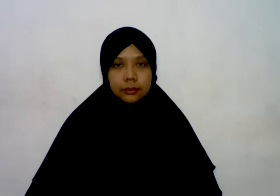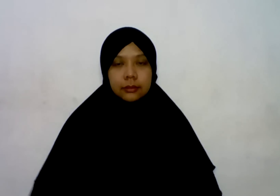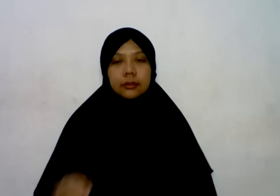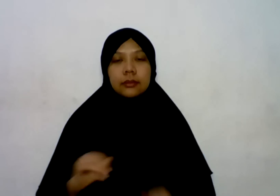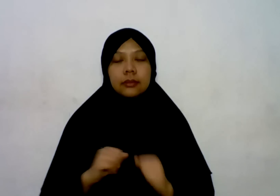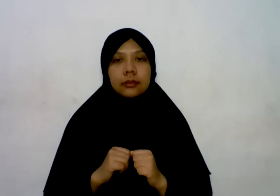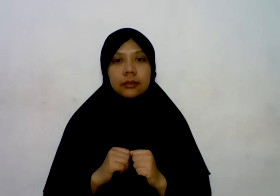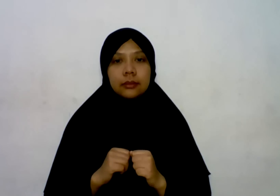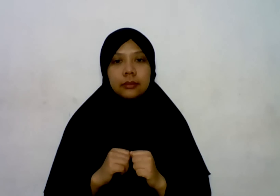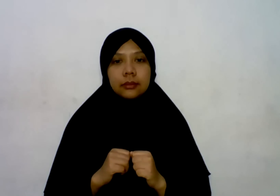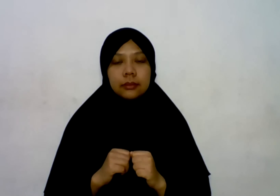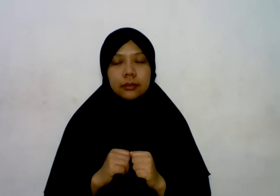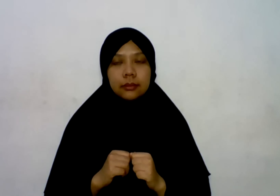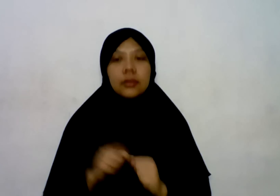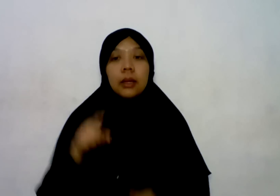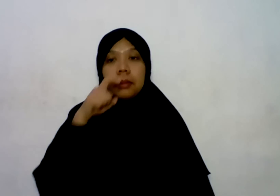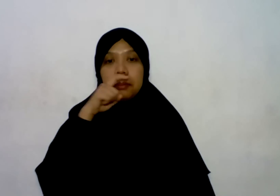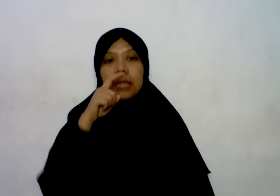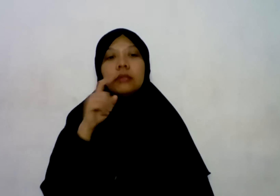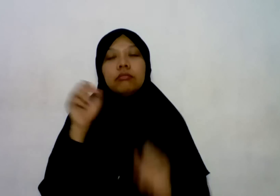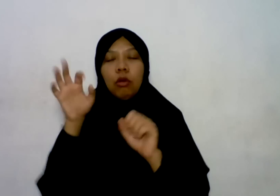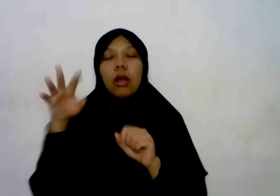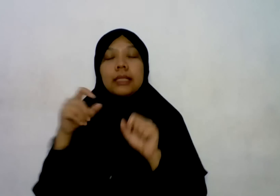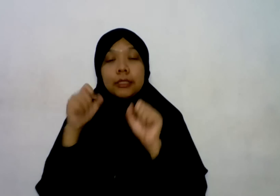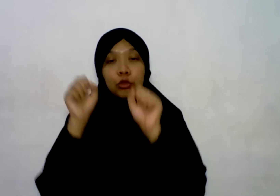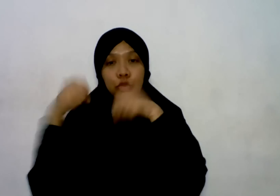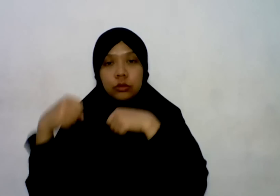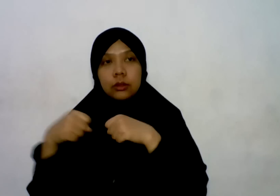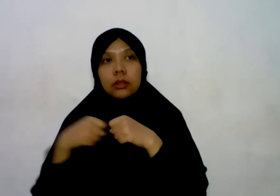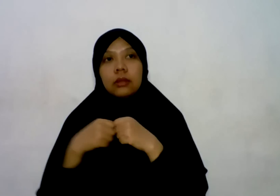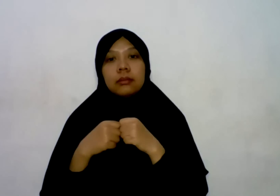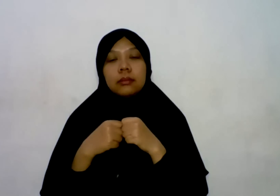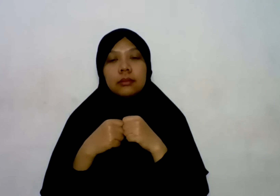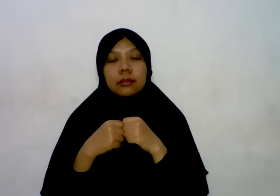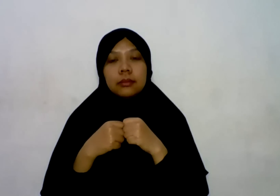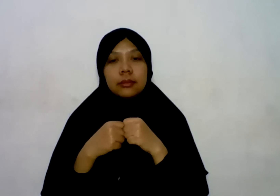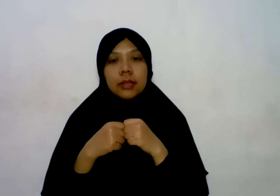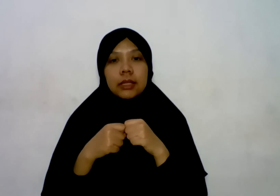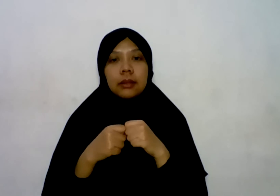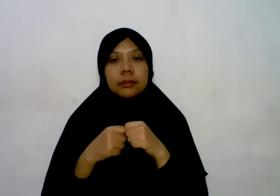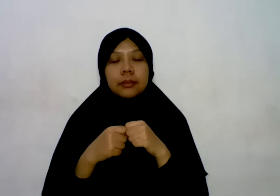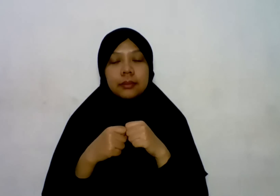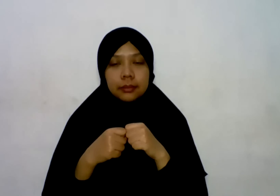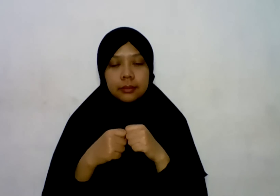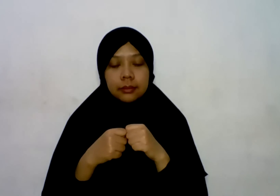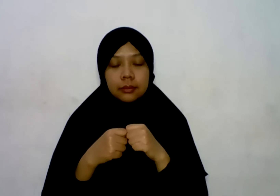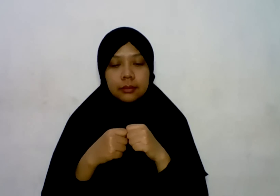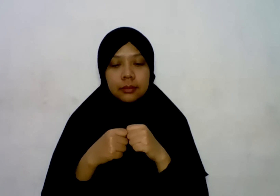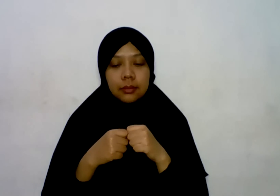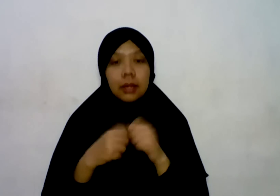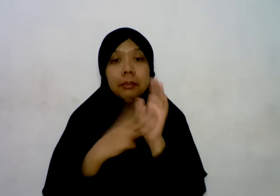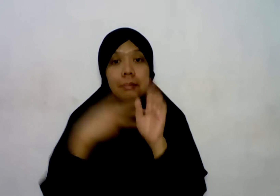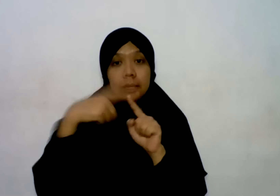Yeah. I mean, I totally agree with the comments there. So one of the models we adopt and try to adopt within